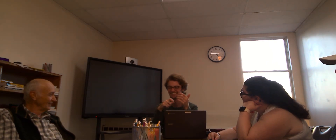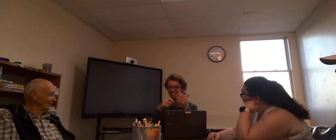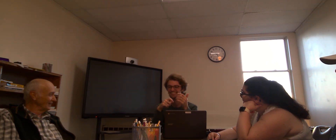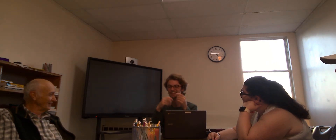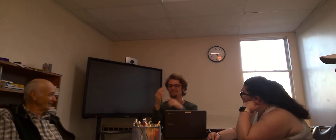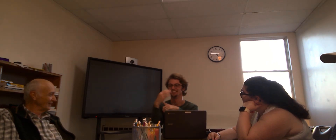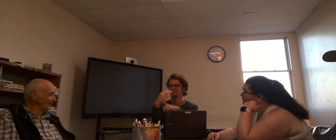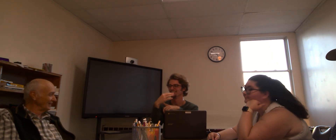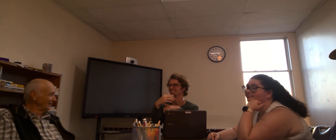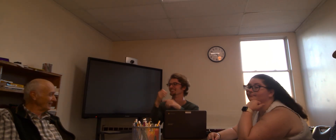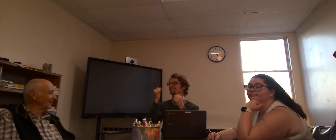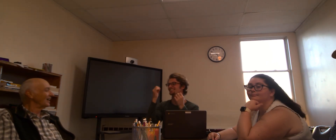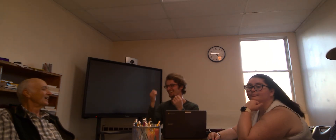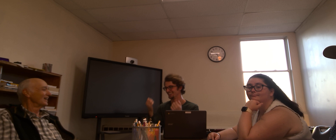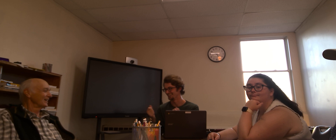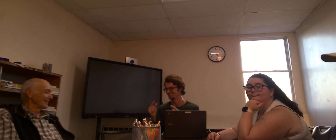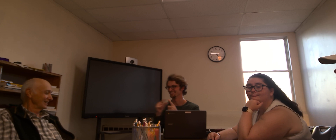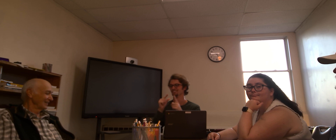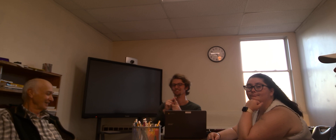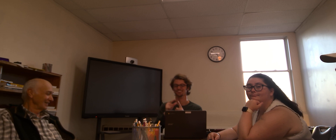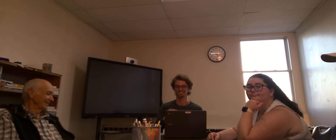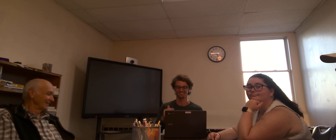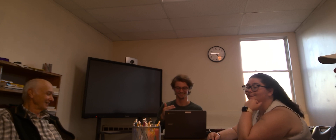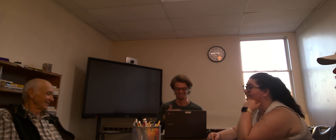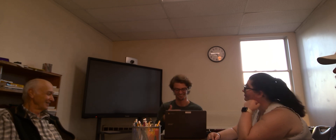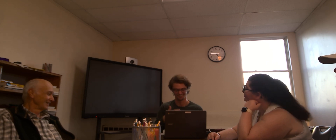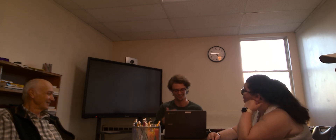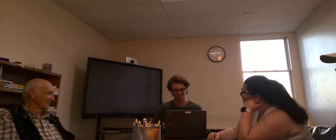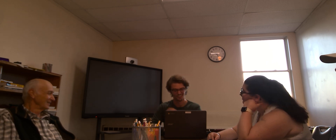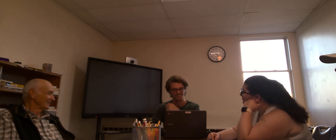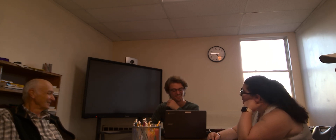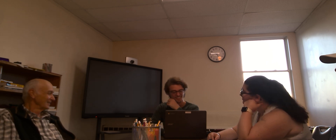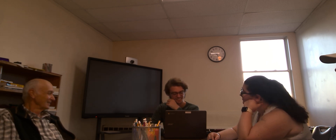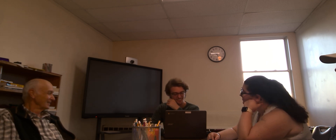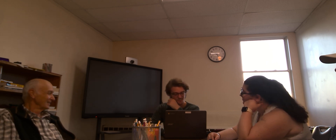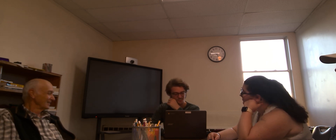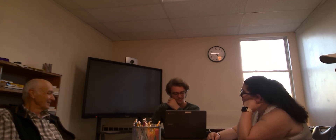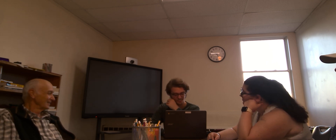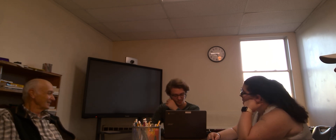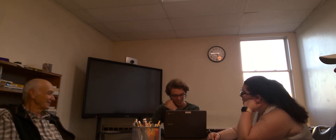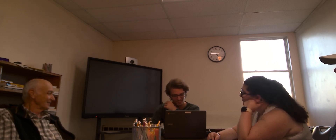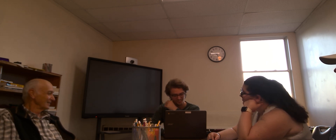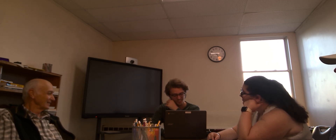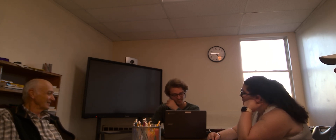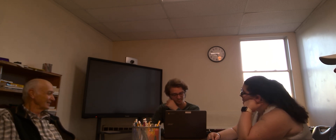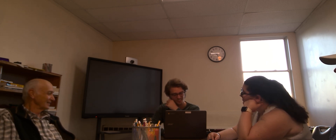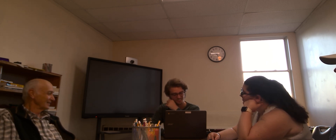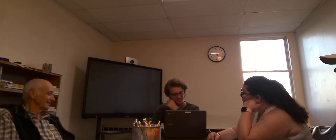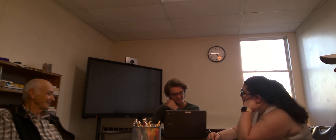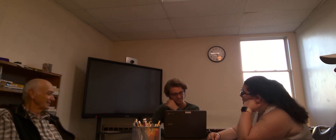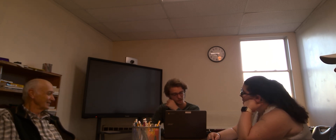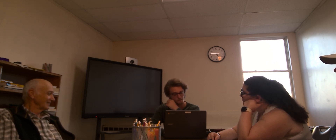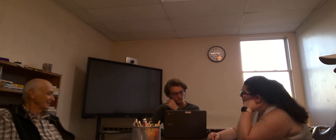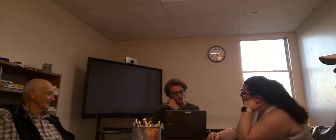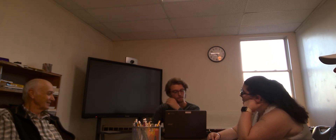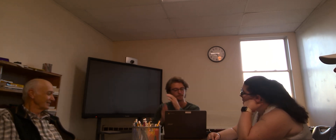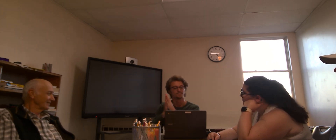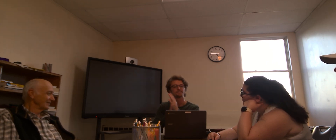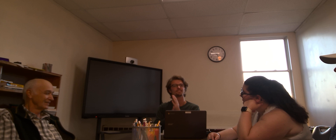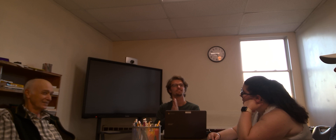we can see video how we're myself and sign every single word like on the slideshow, which was a joy, actually. That was fun. That was actually very nice.